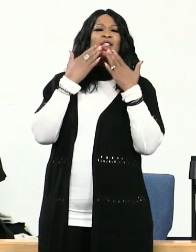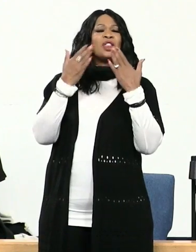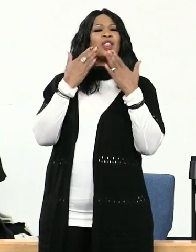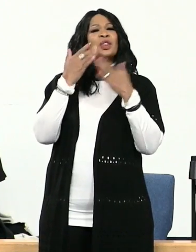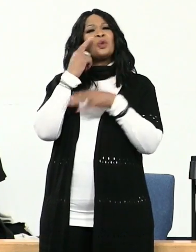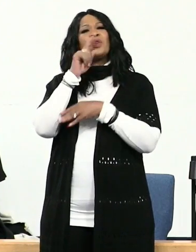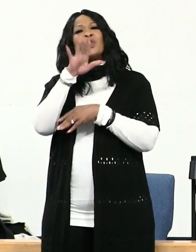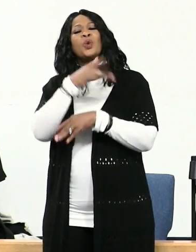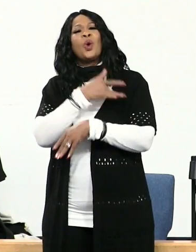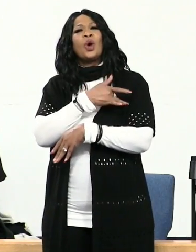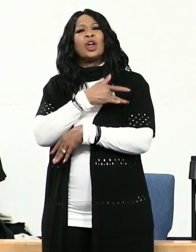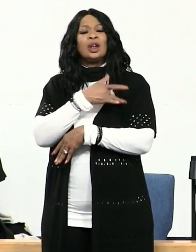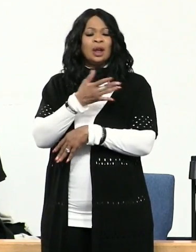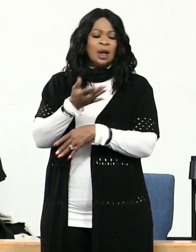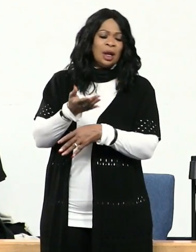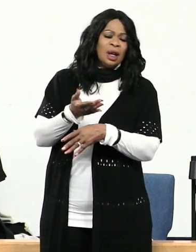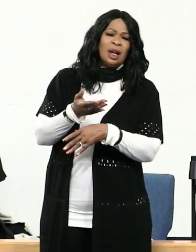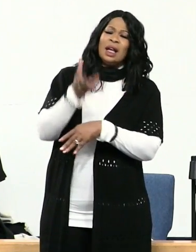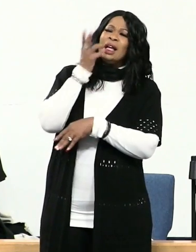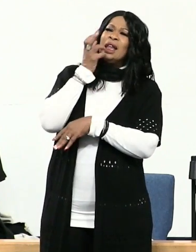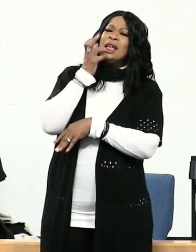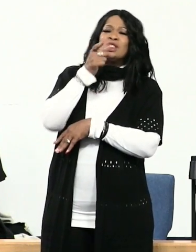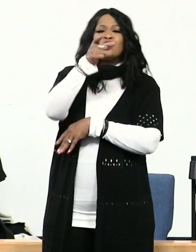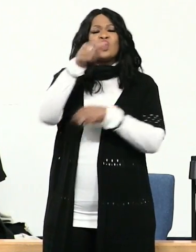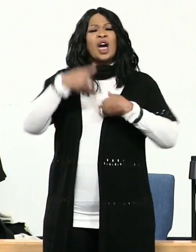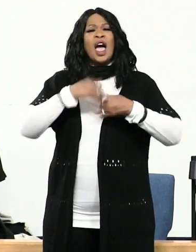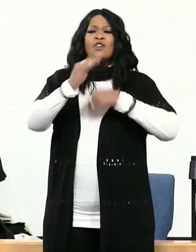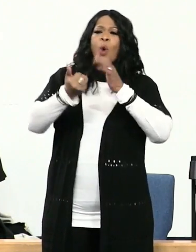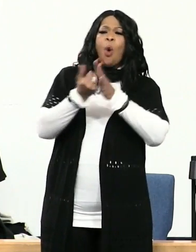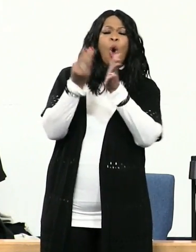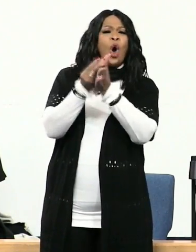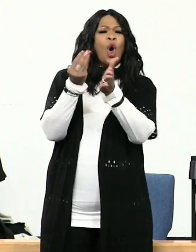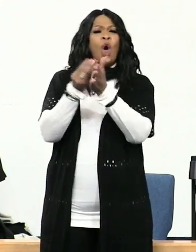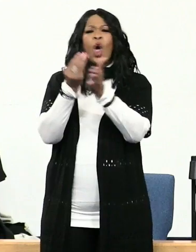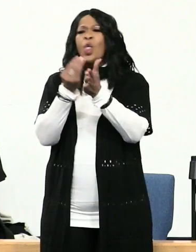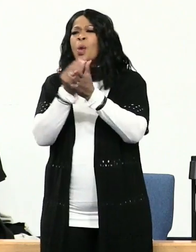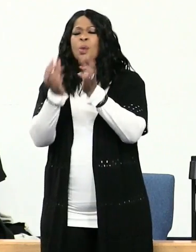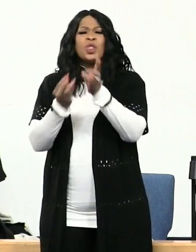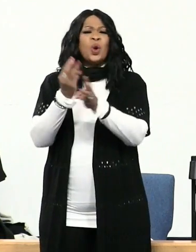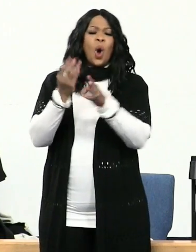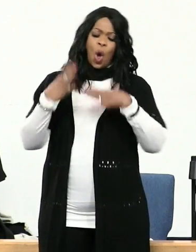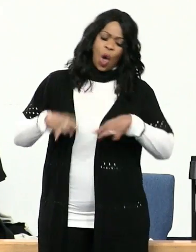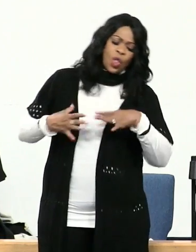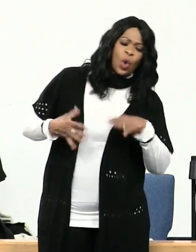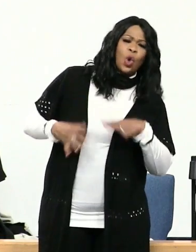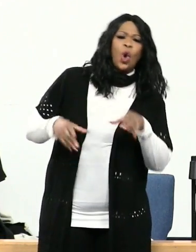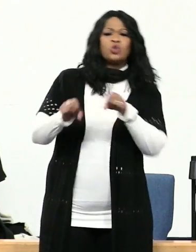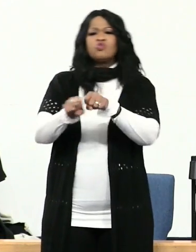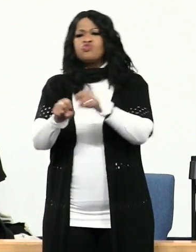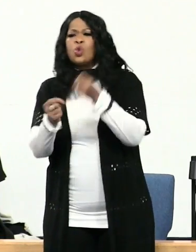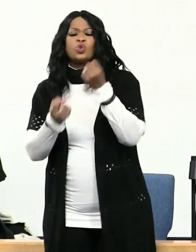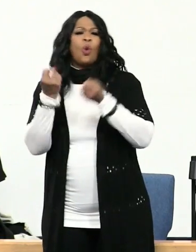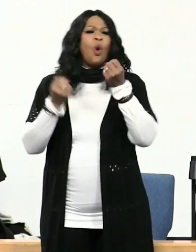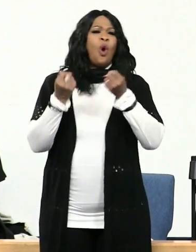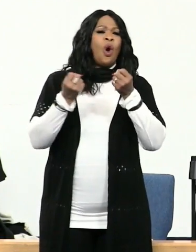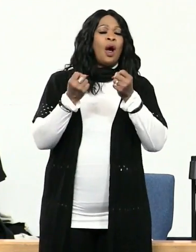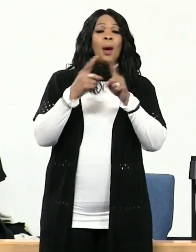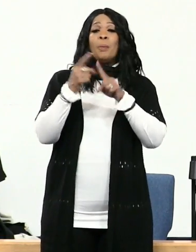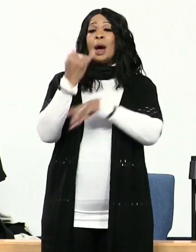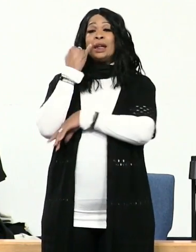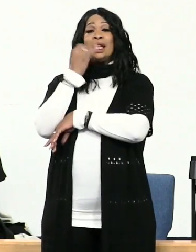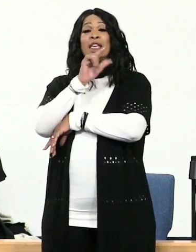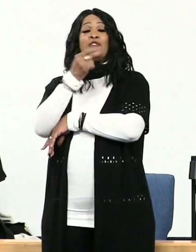health? Listen, you can have all the money in the world, all the clothes in the world, all the shoes and cars, but if you don't have